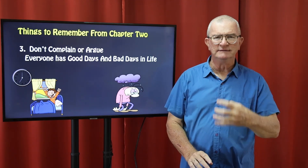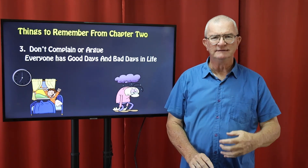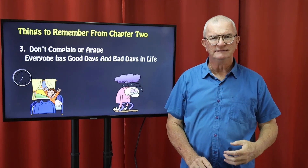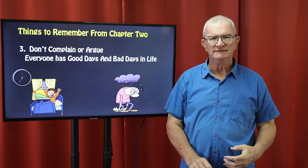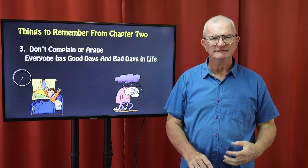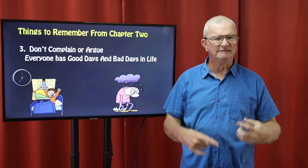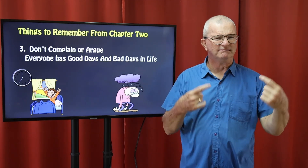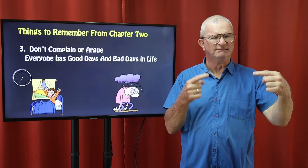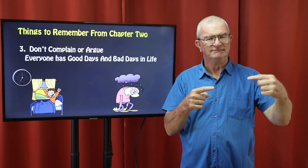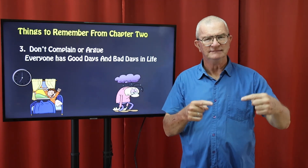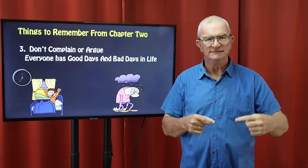not angry, not arguing,